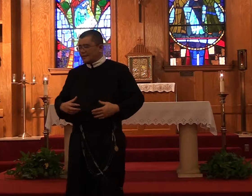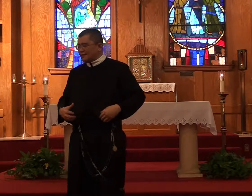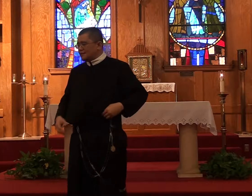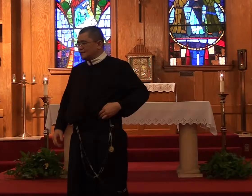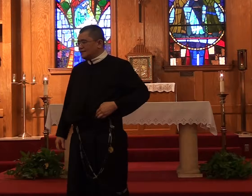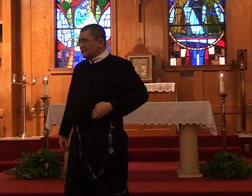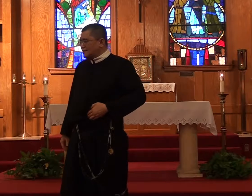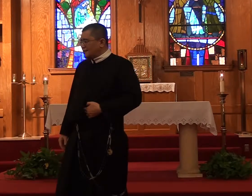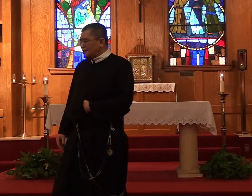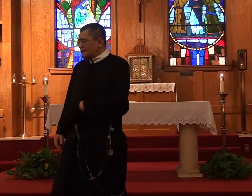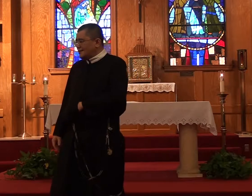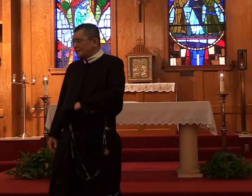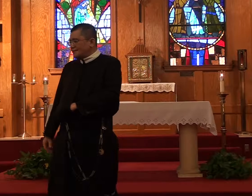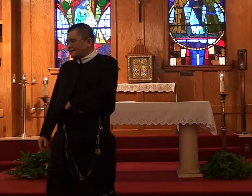speaks. Okay, Emmy?